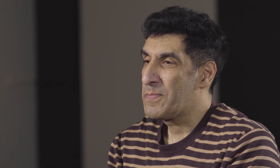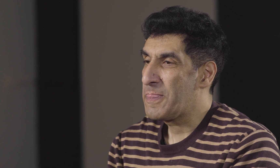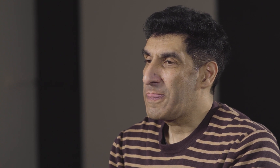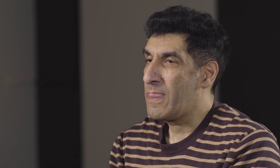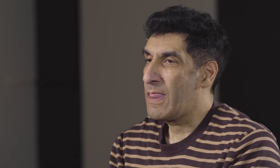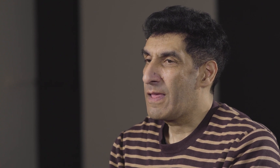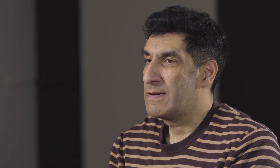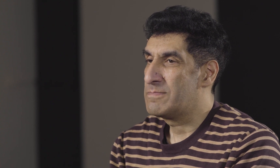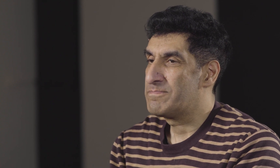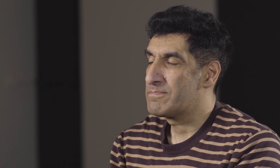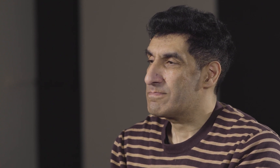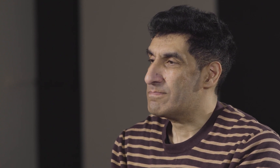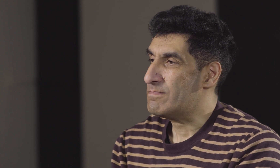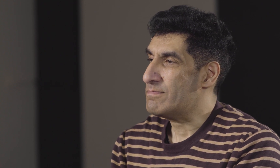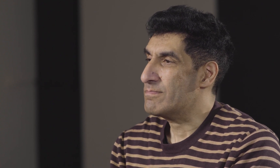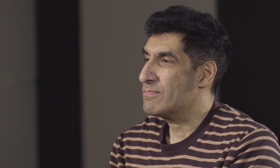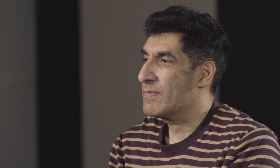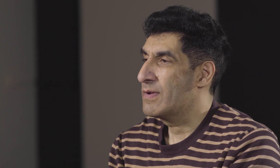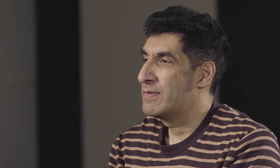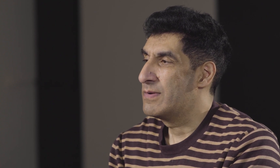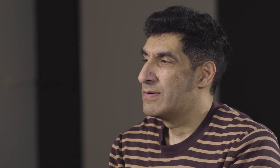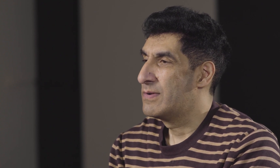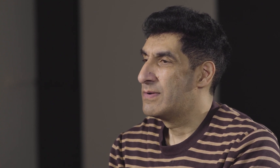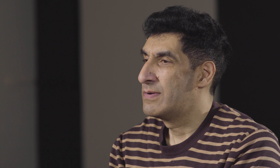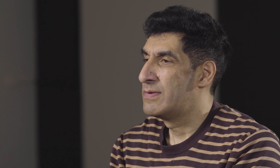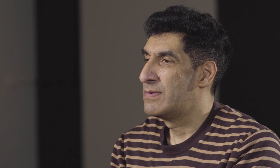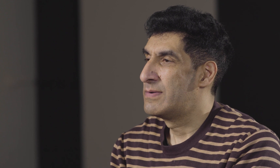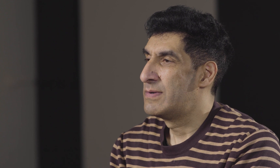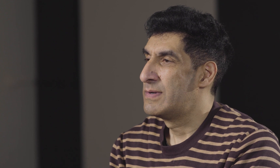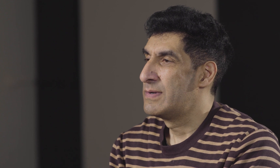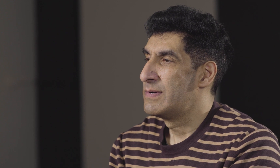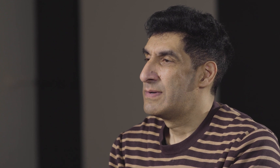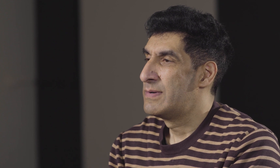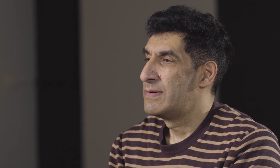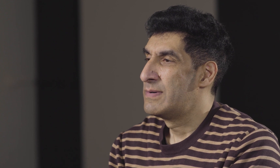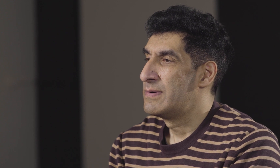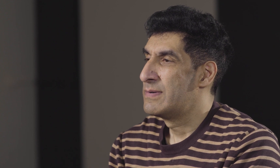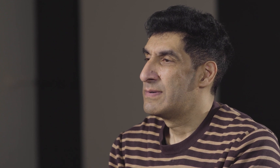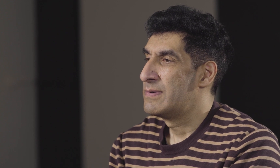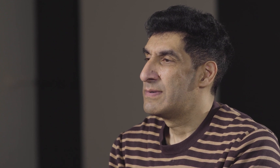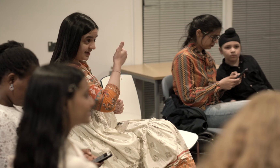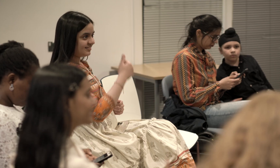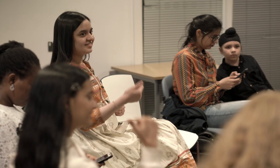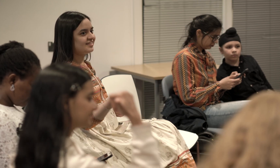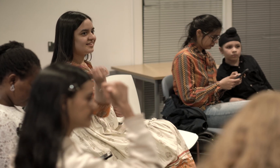myself as a way forward to learning and breaking the barrier. If you're interested in learning basic sign